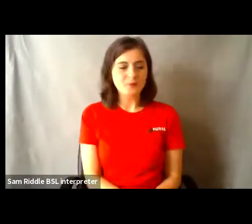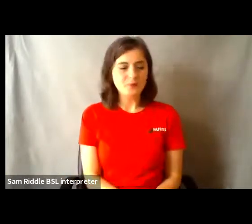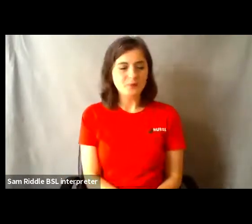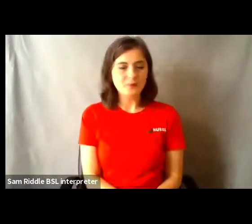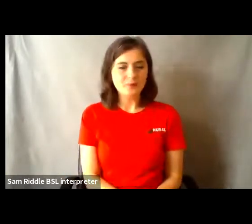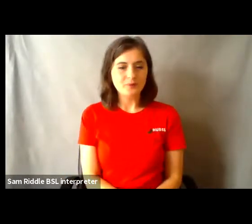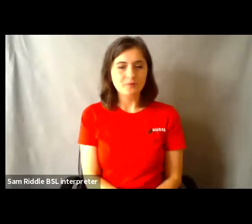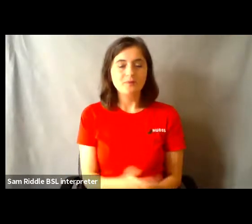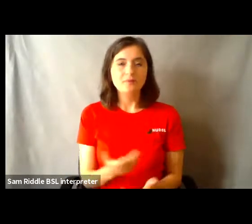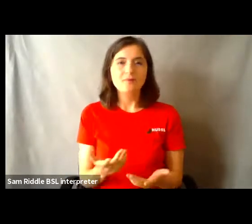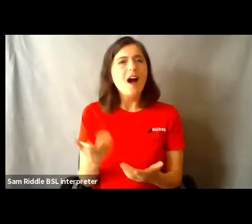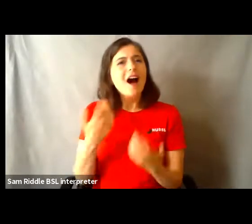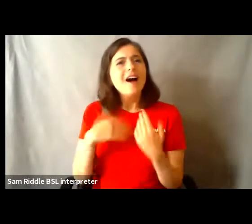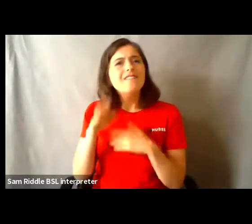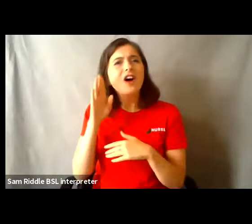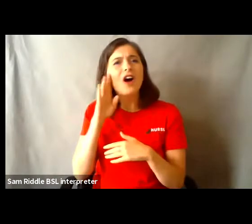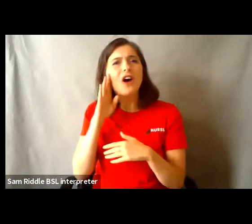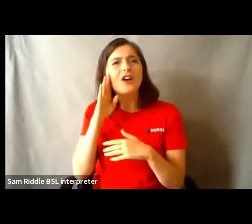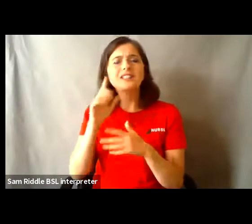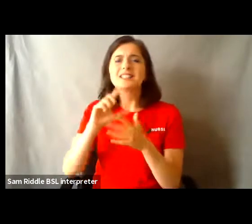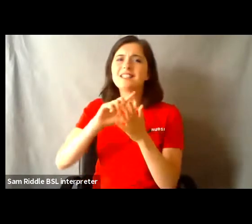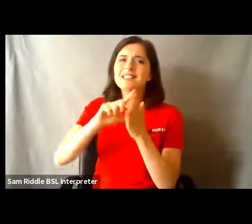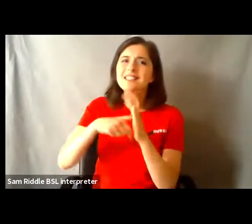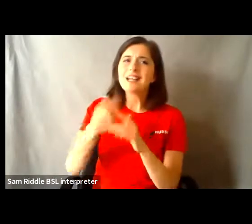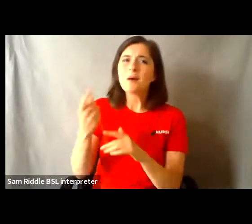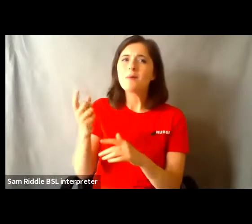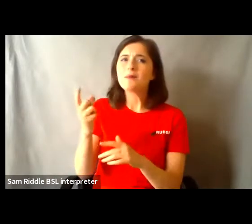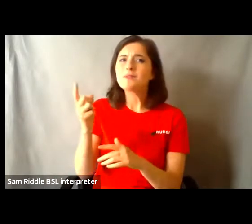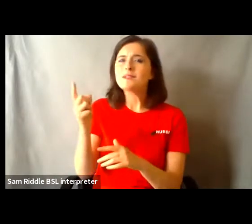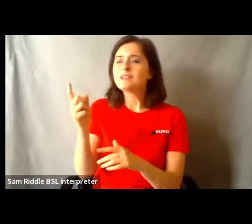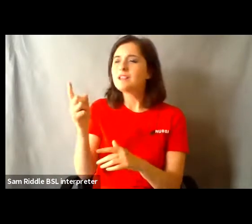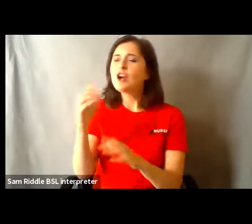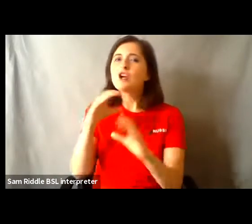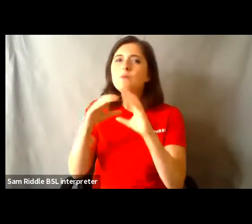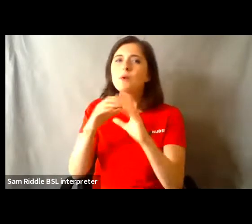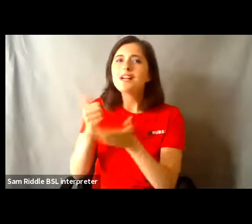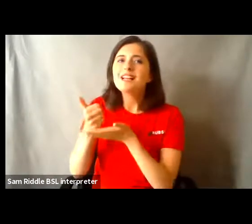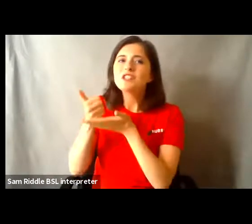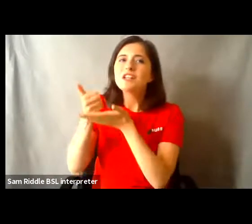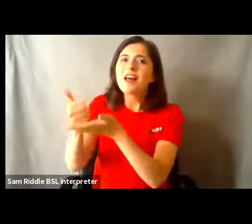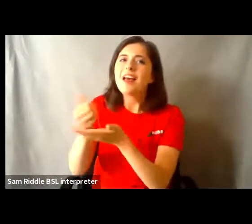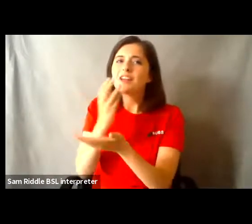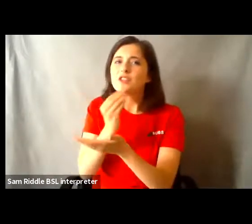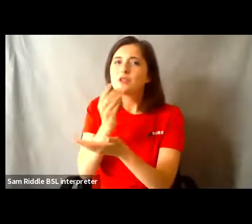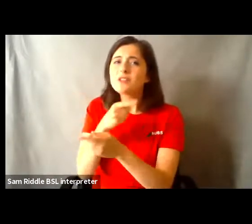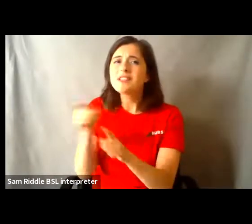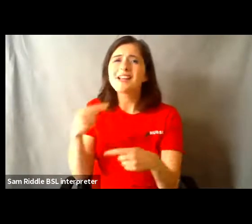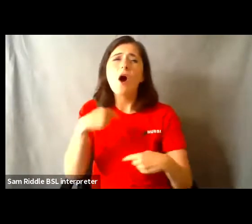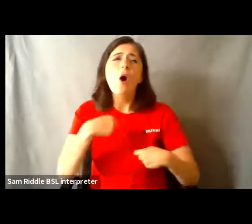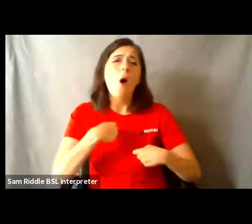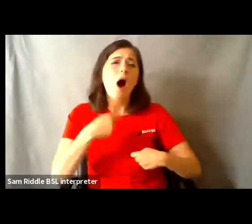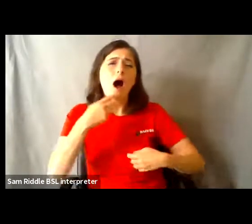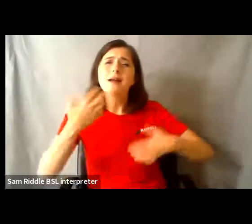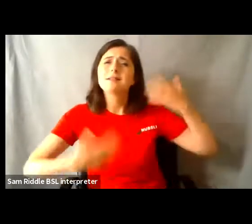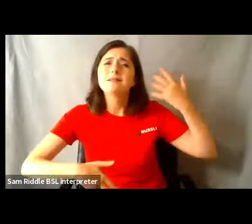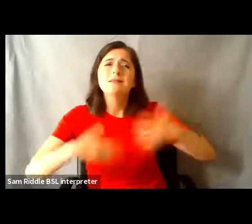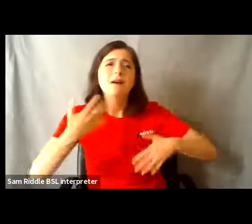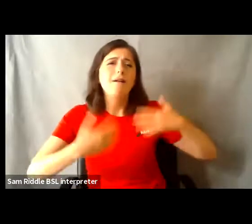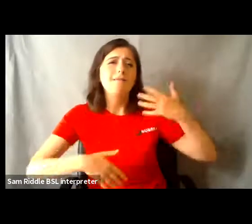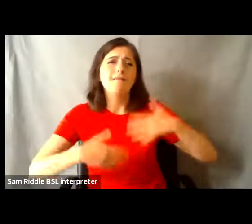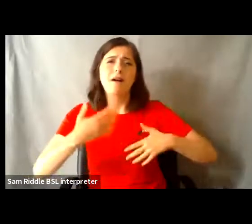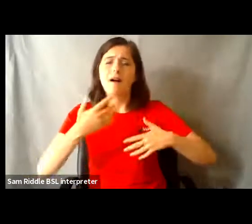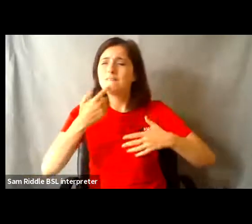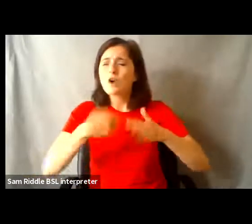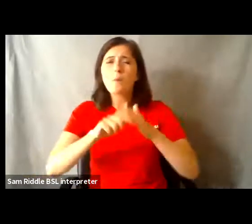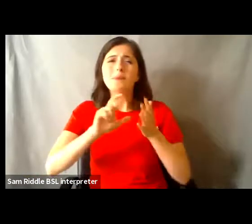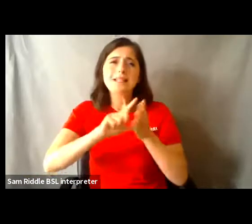I have heard disabled communication aid users say they suffer from disability and go into the horrible warrior narrative.